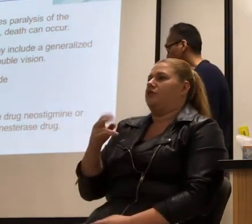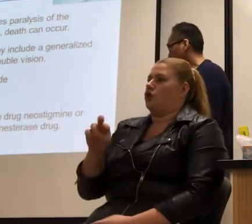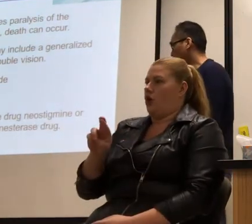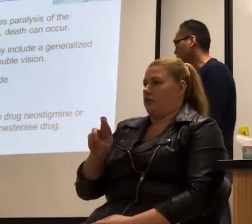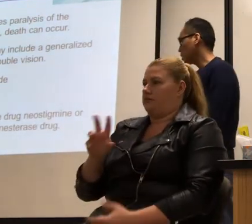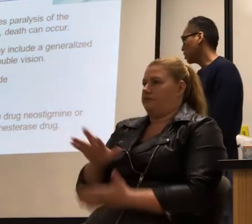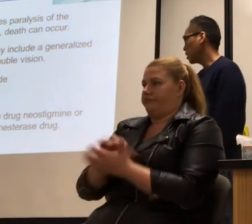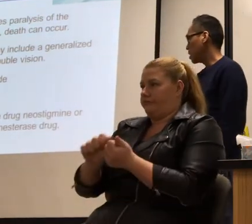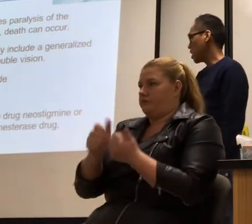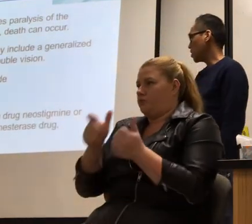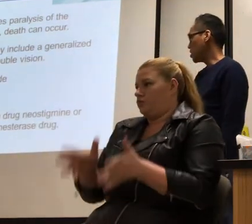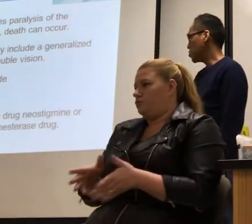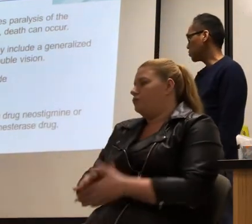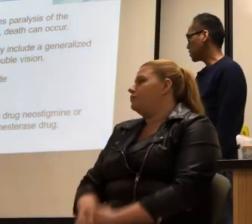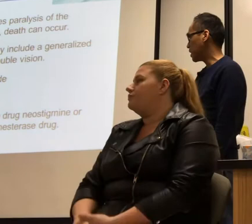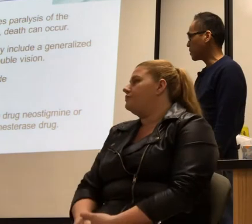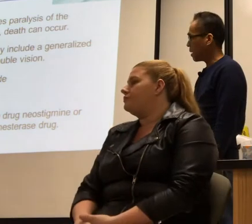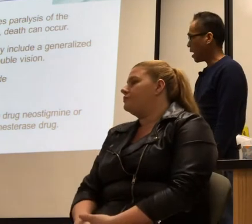the drug